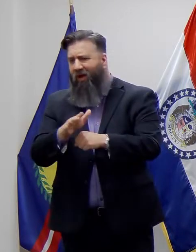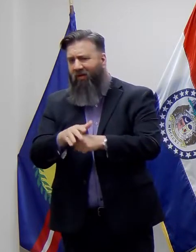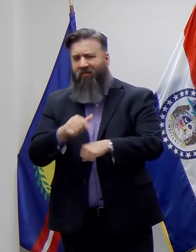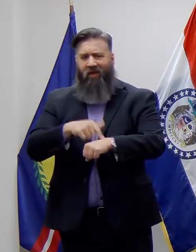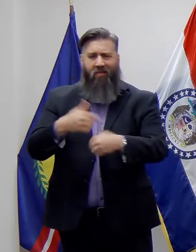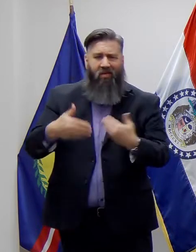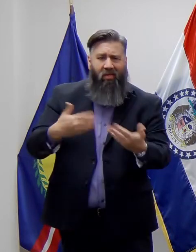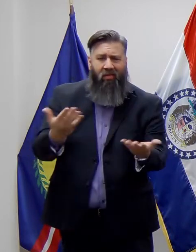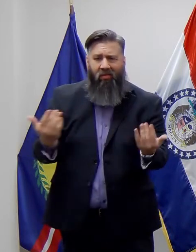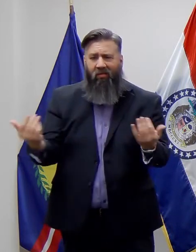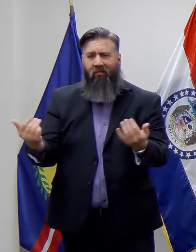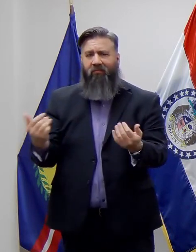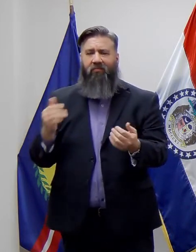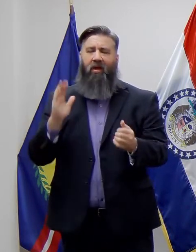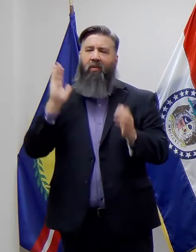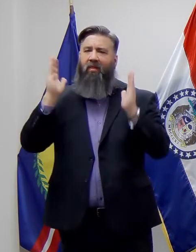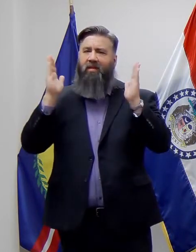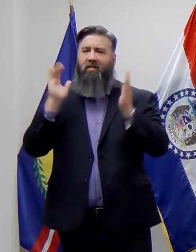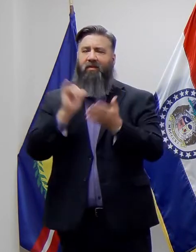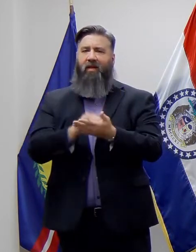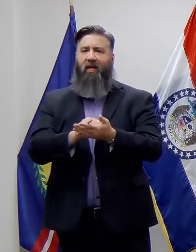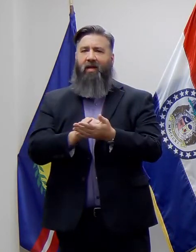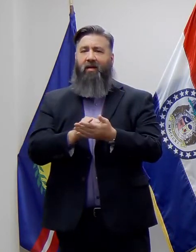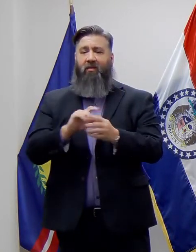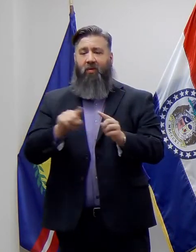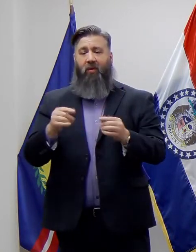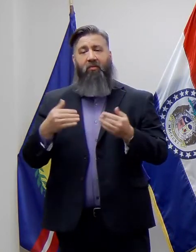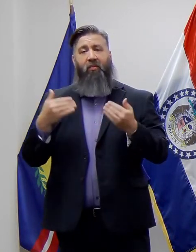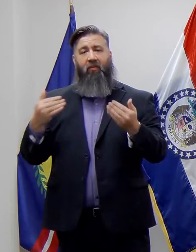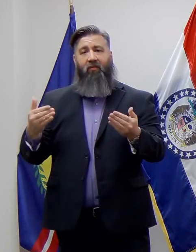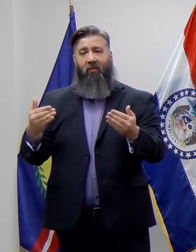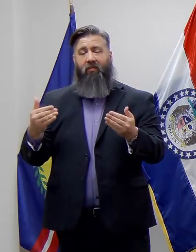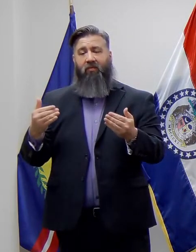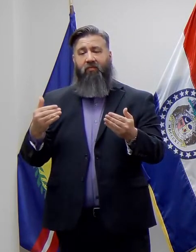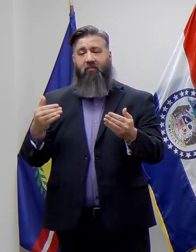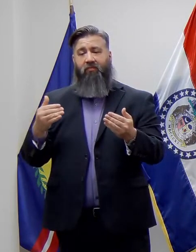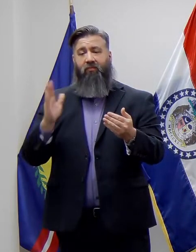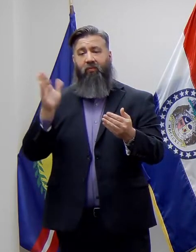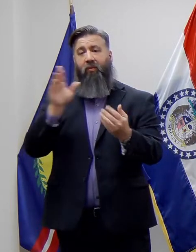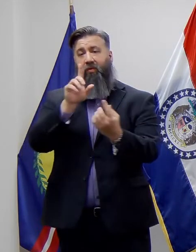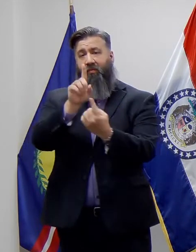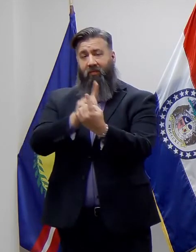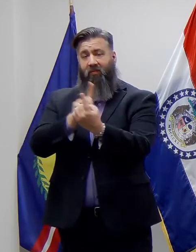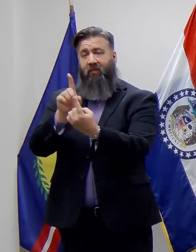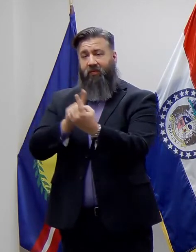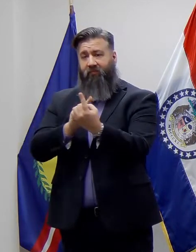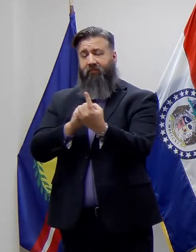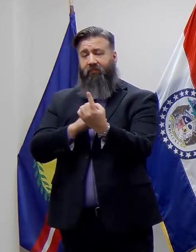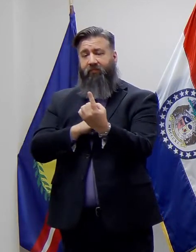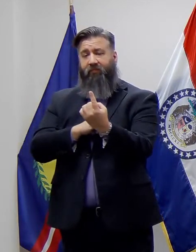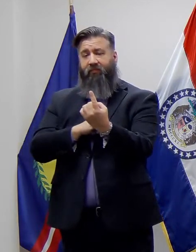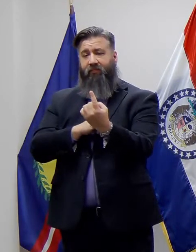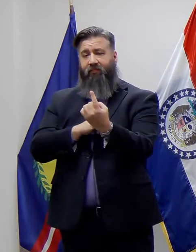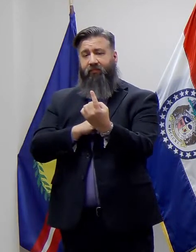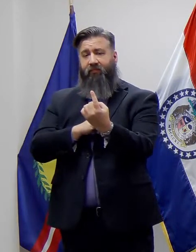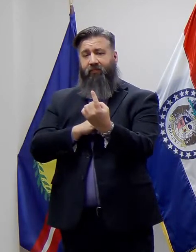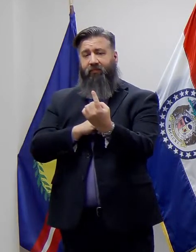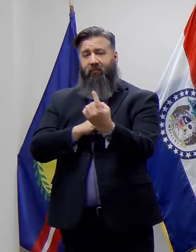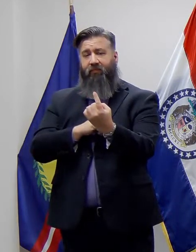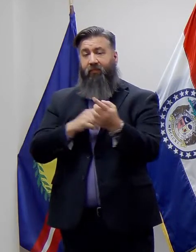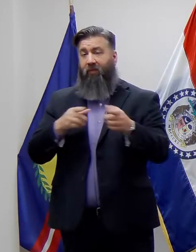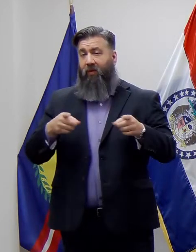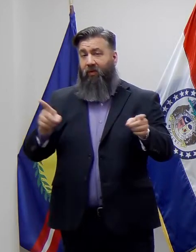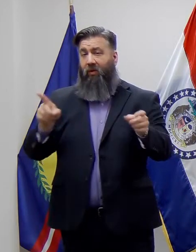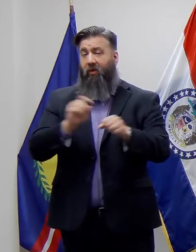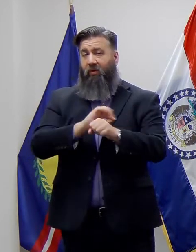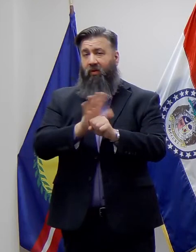and we'll listen to that. But we're moving forward. We're going to meet in person. We believe that during the pandemic, a